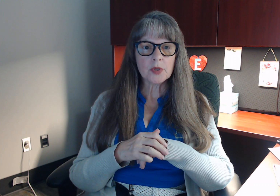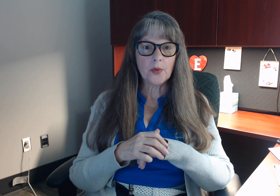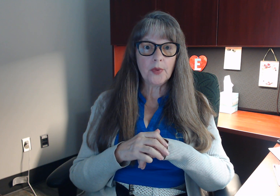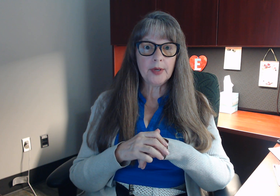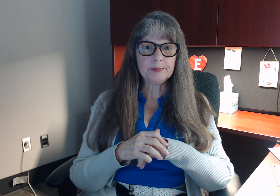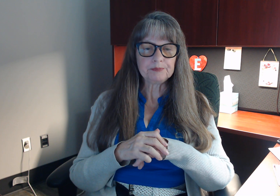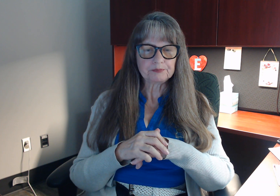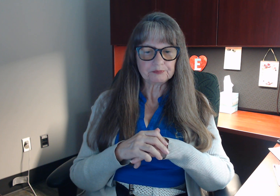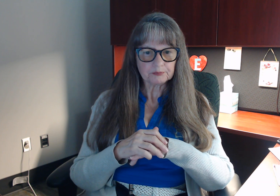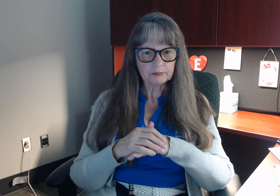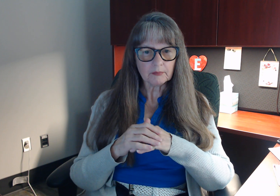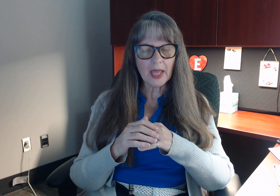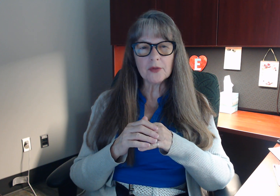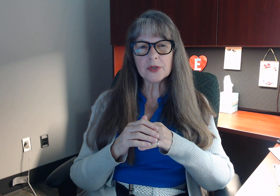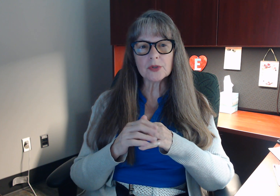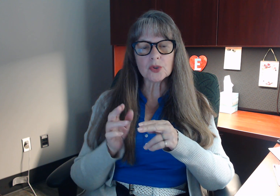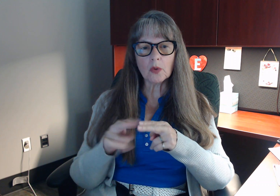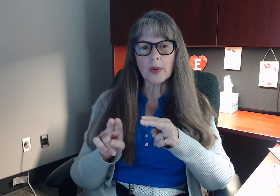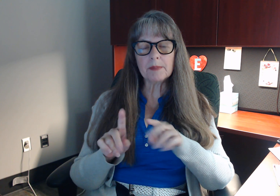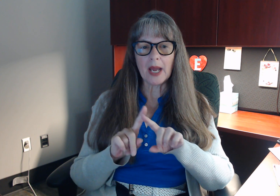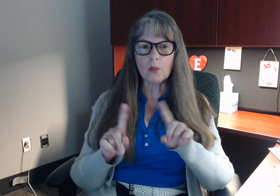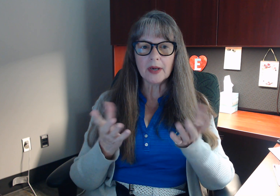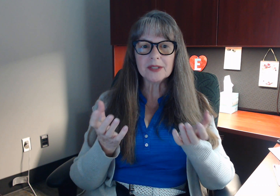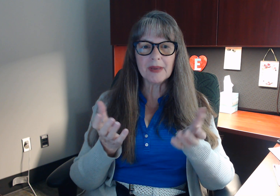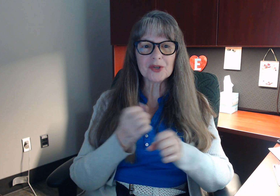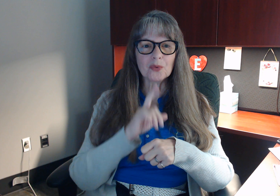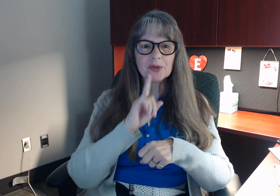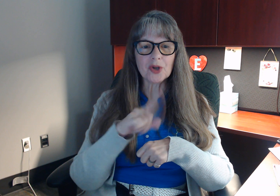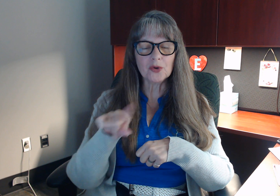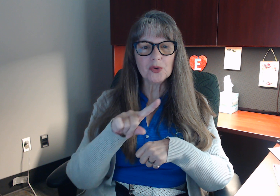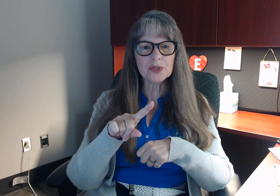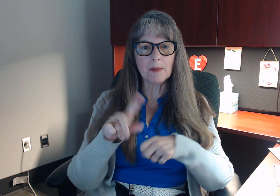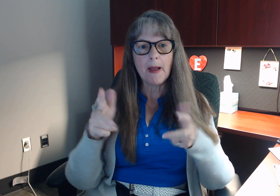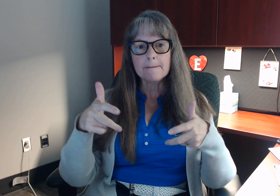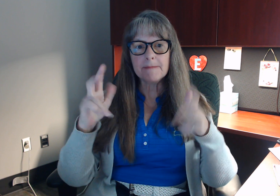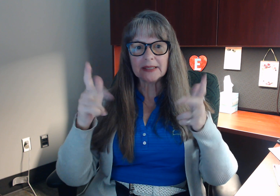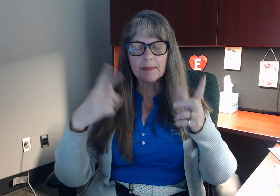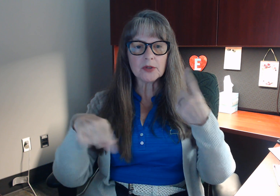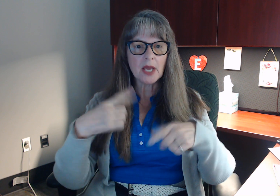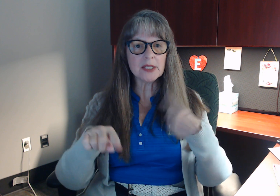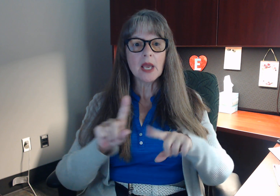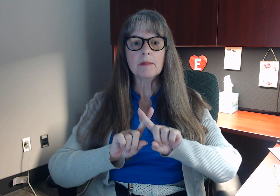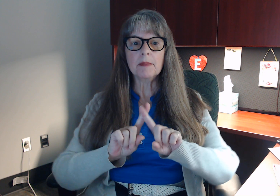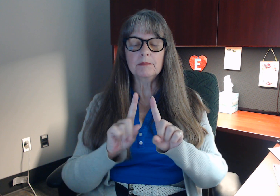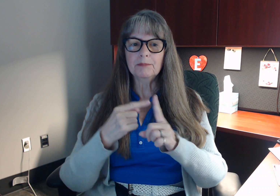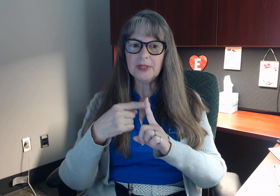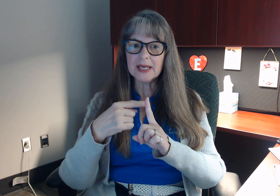So I know this is a short one, but I wanted to make sure that y'all knew some basketball signs. But plus, it'll